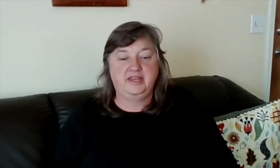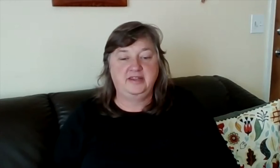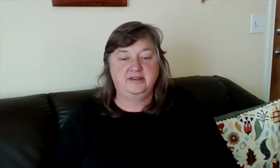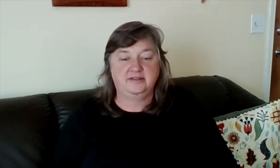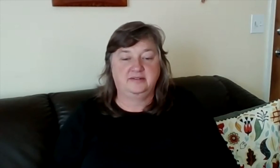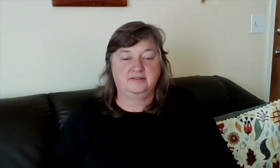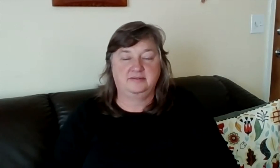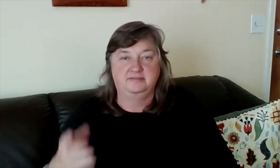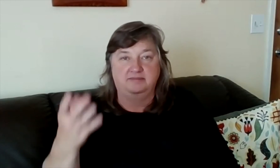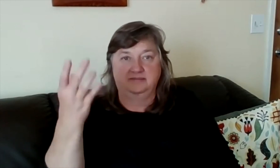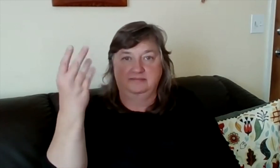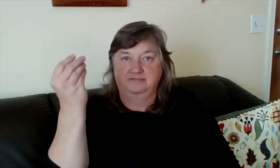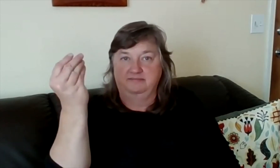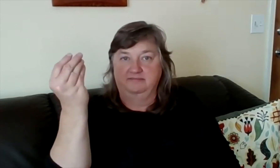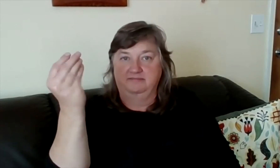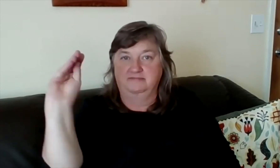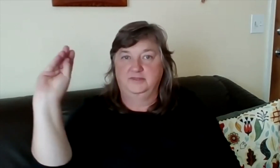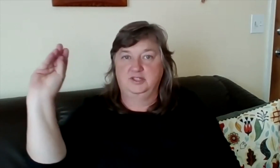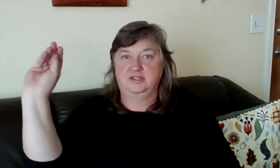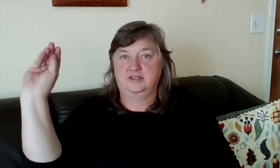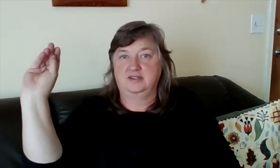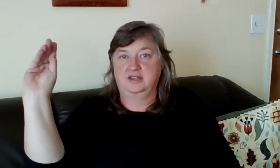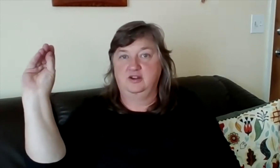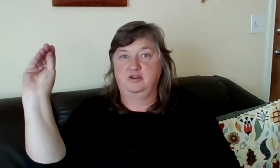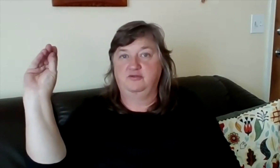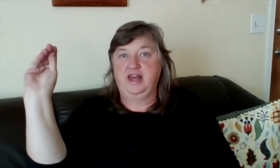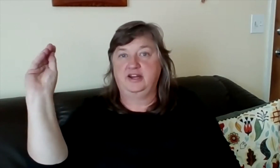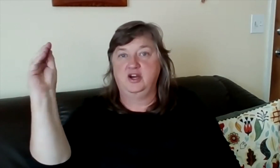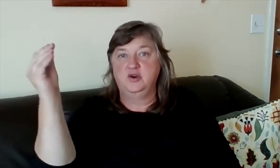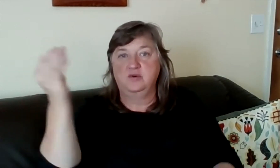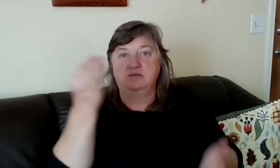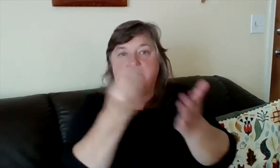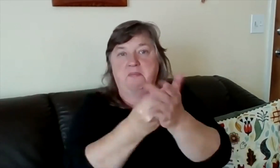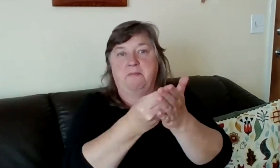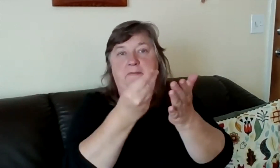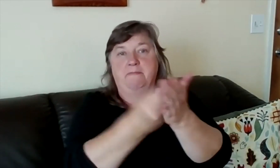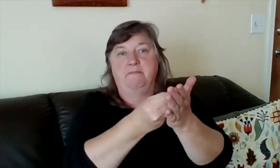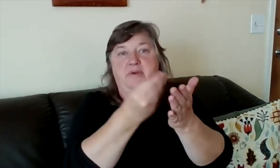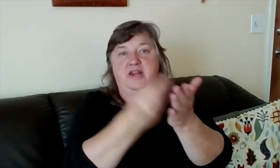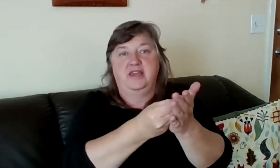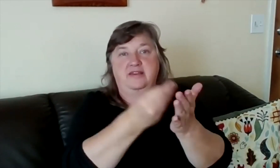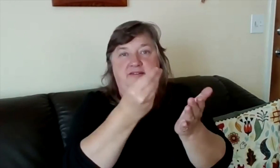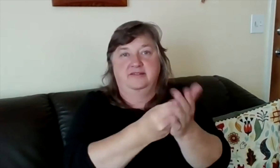Money. This is, you know, your flat O, money.